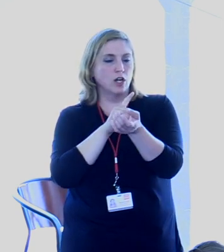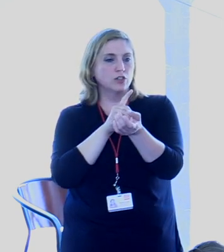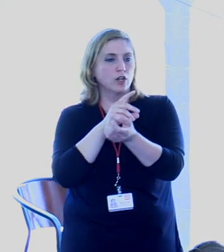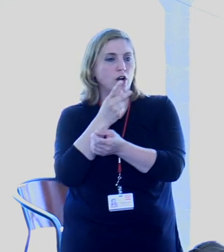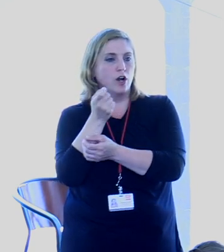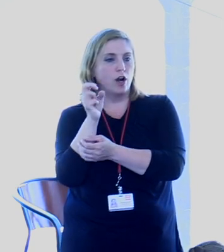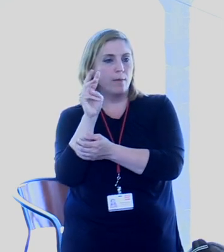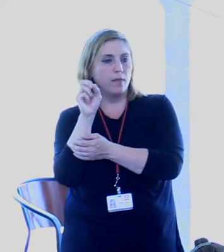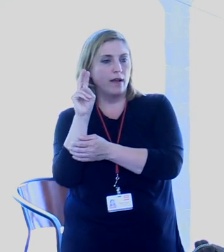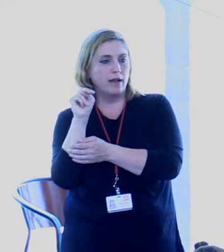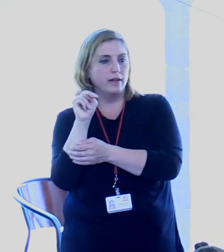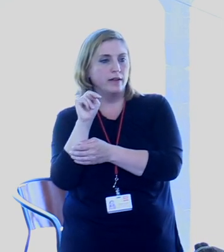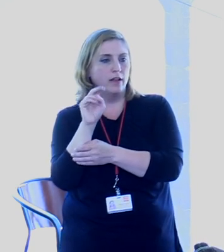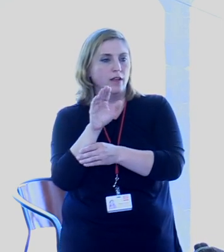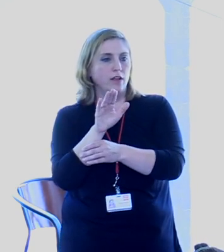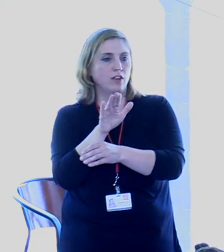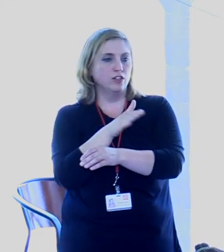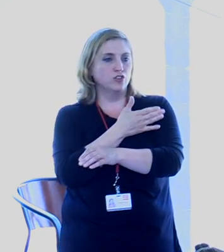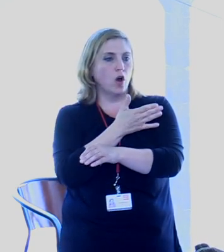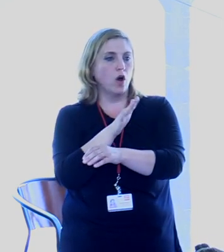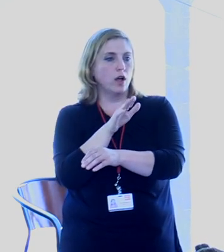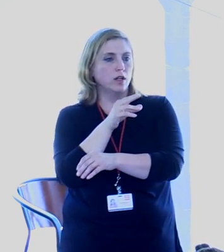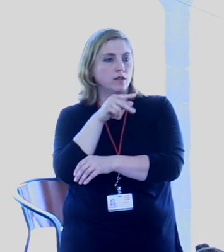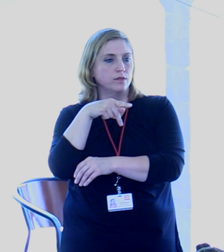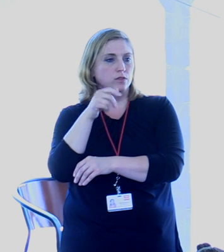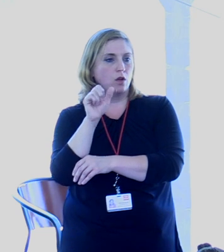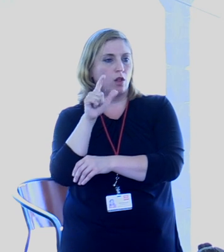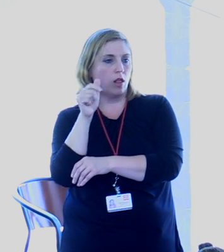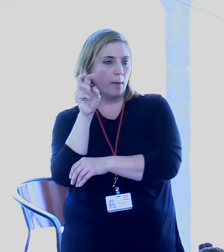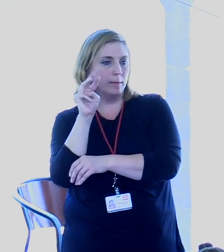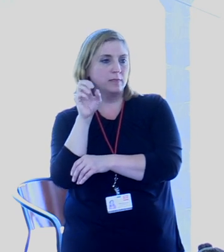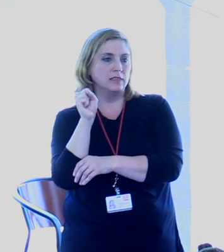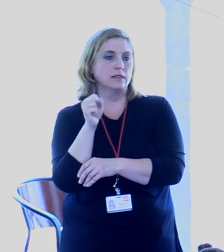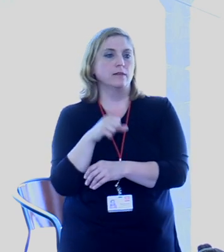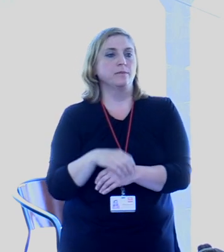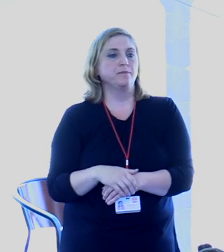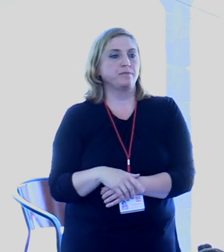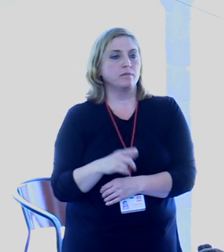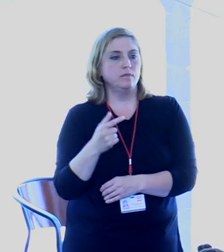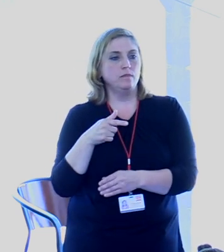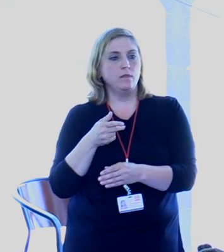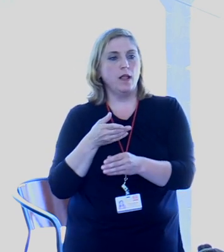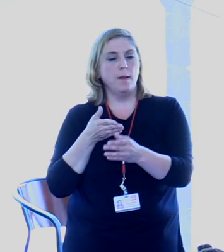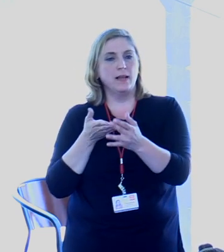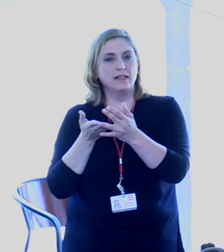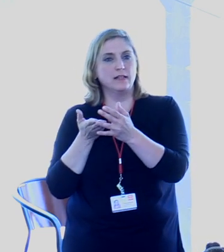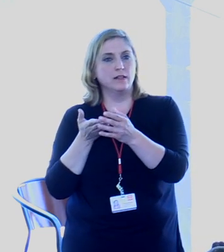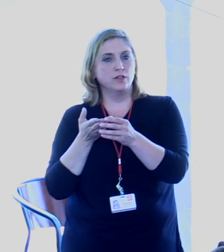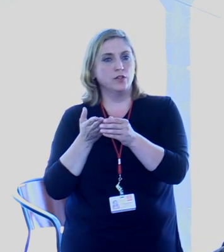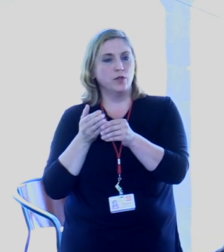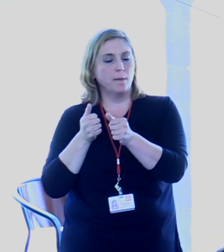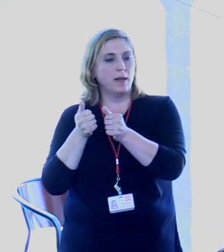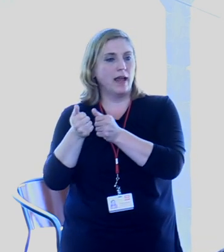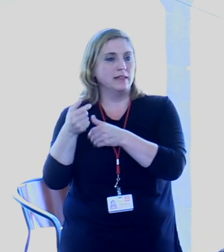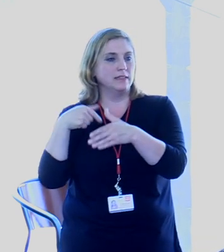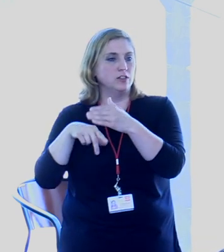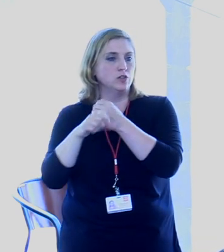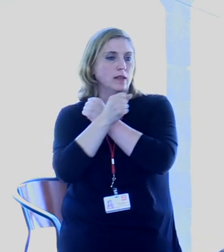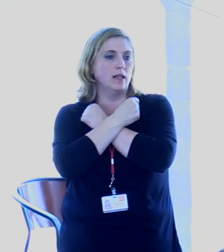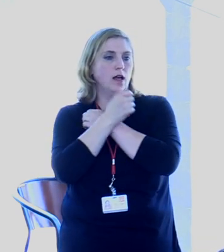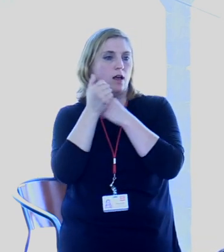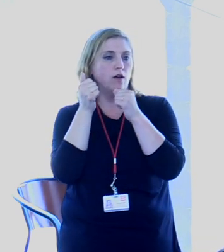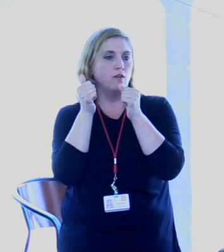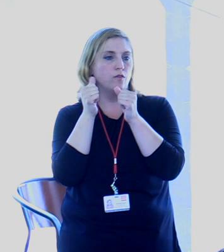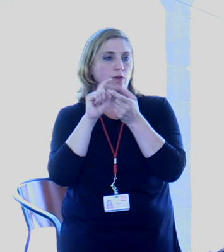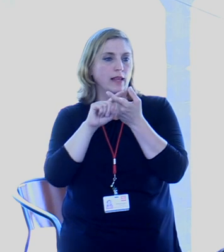the Song of Songs is the unitive way in which we pass into a kind of love relationship with God. We